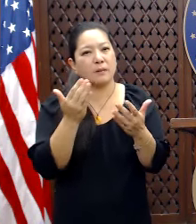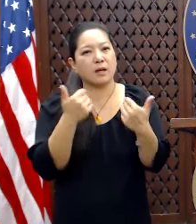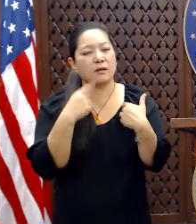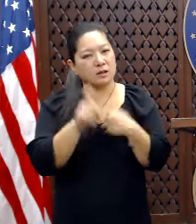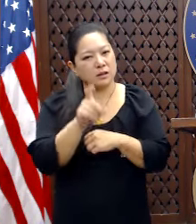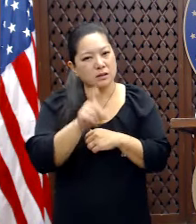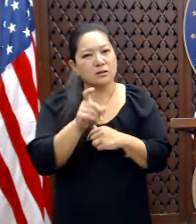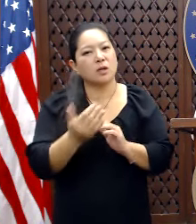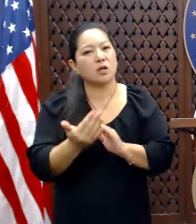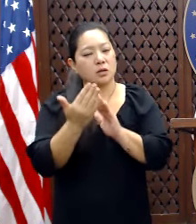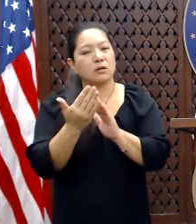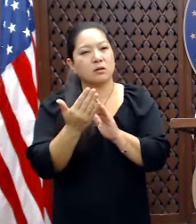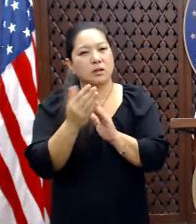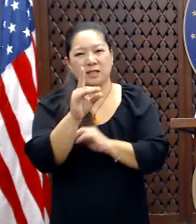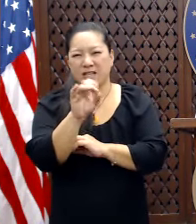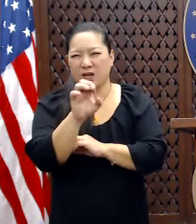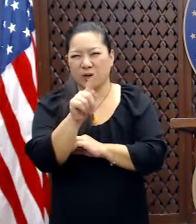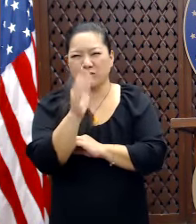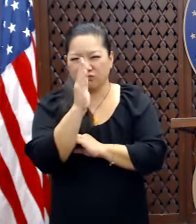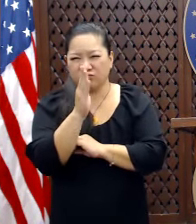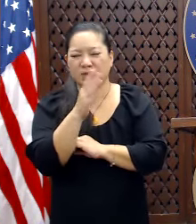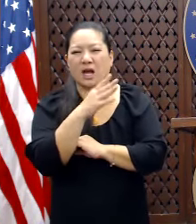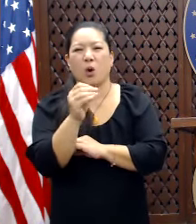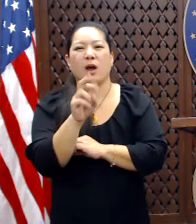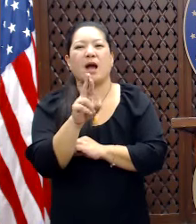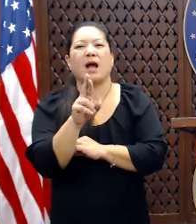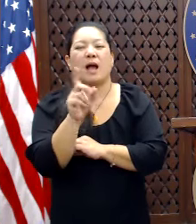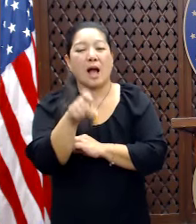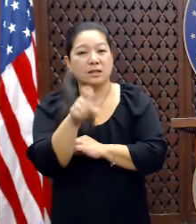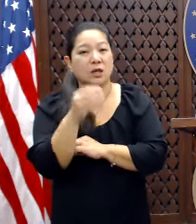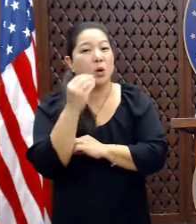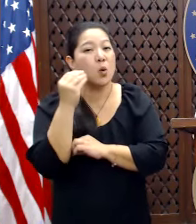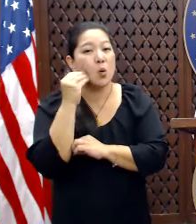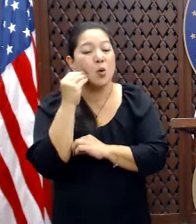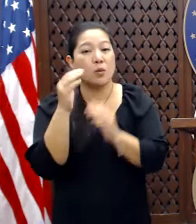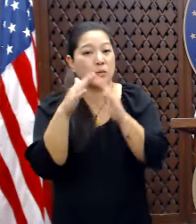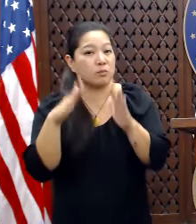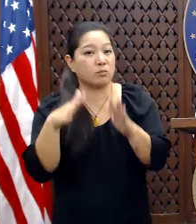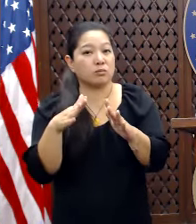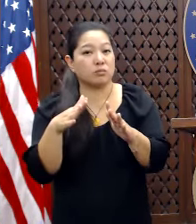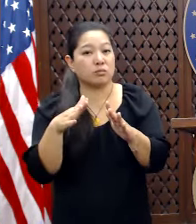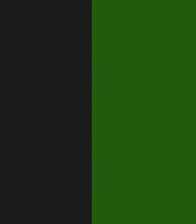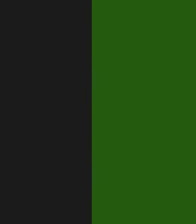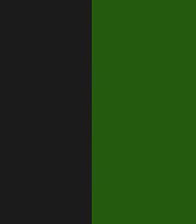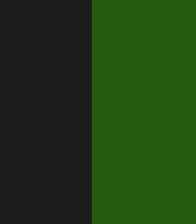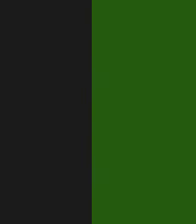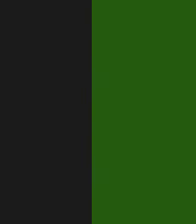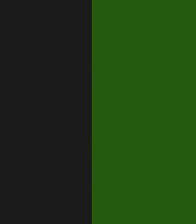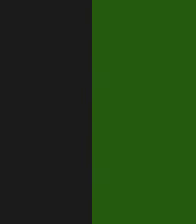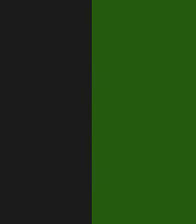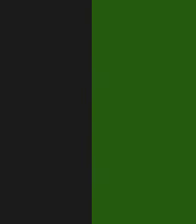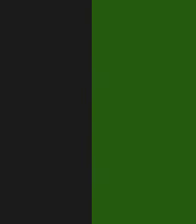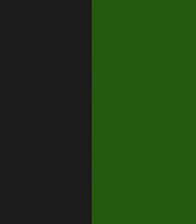mandating or directing or asking the homeowners to not evict people. So no